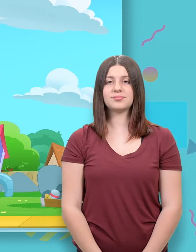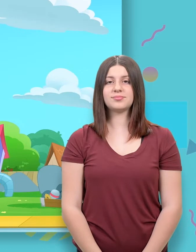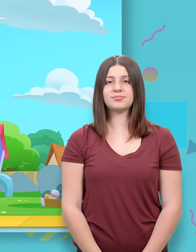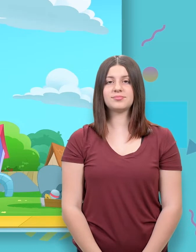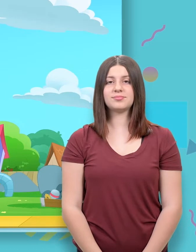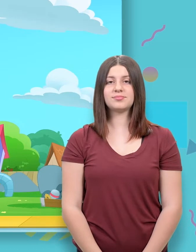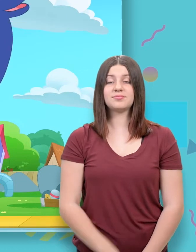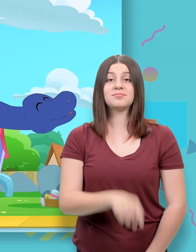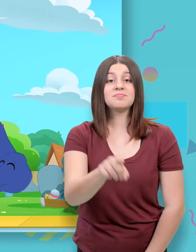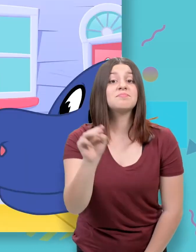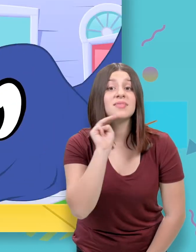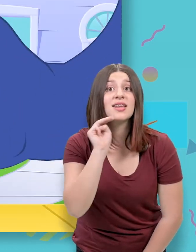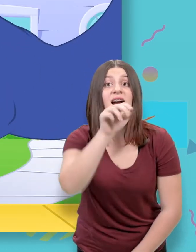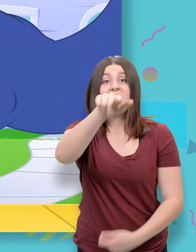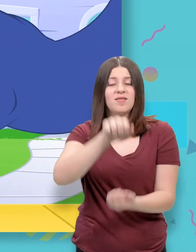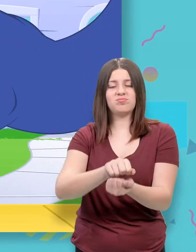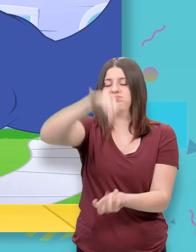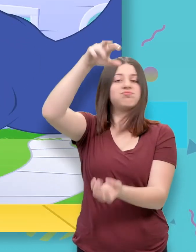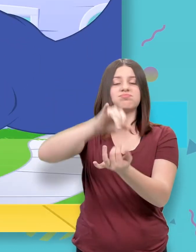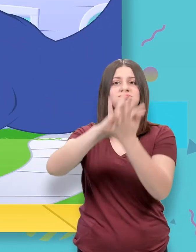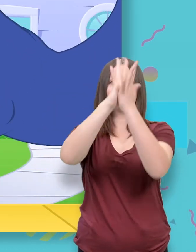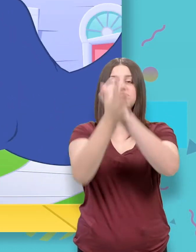Mila, morph into Mila You